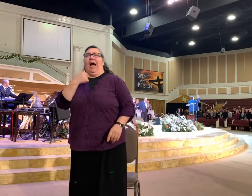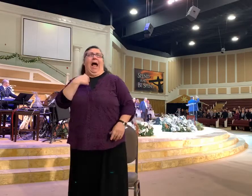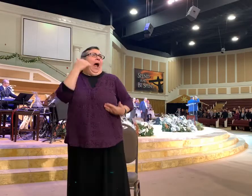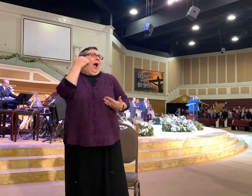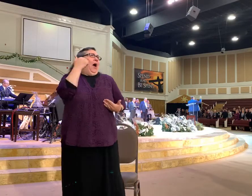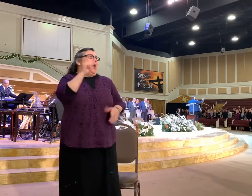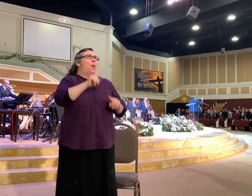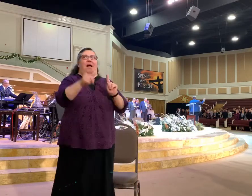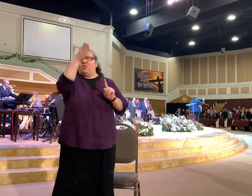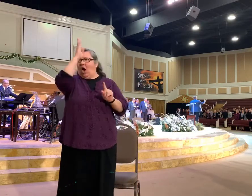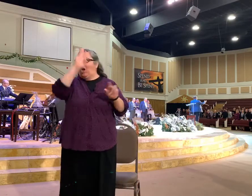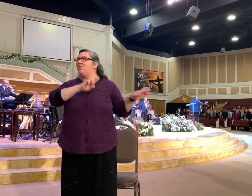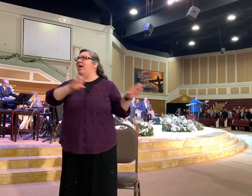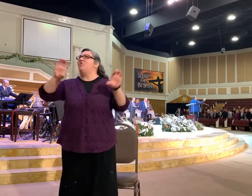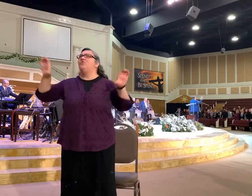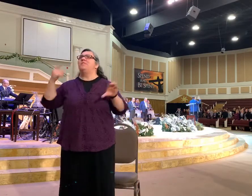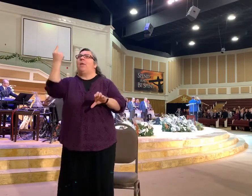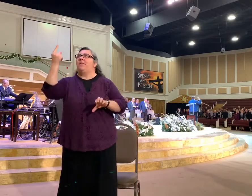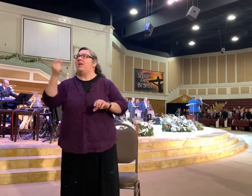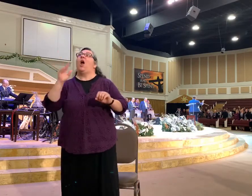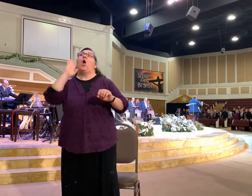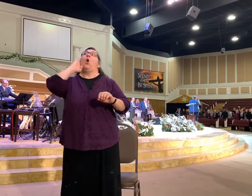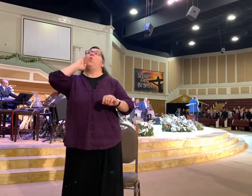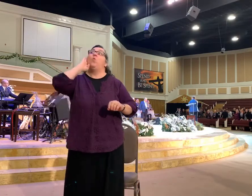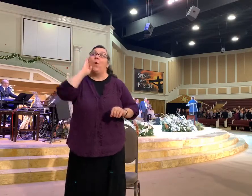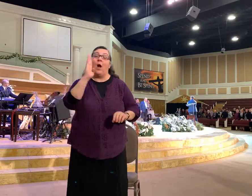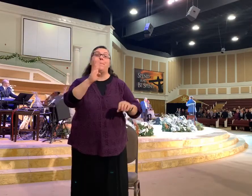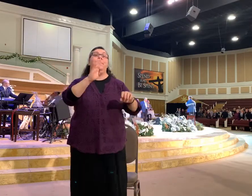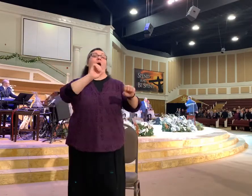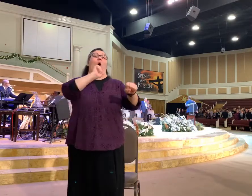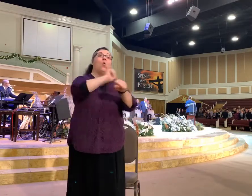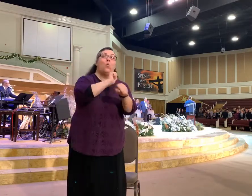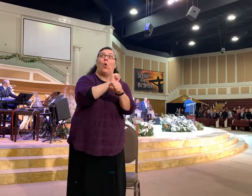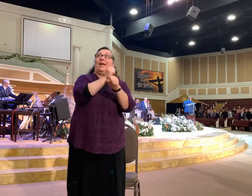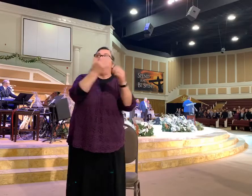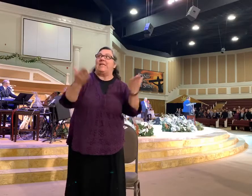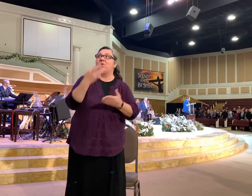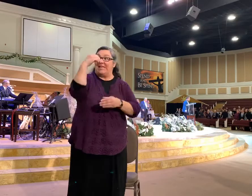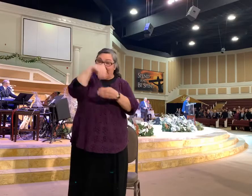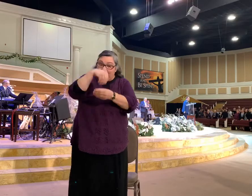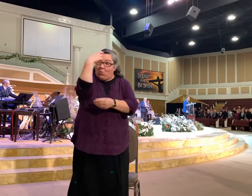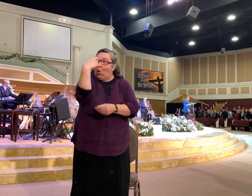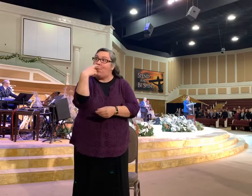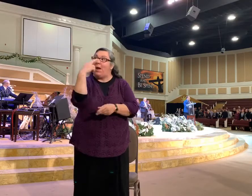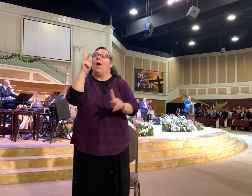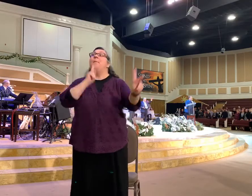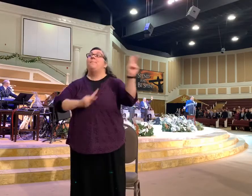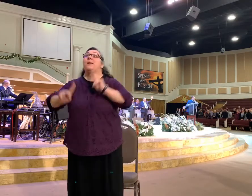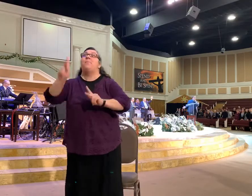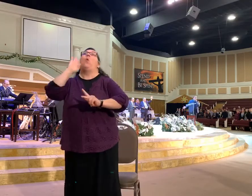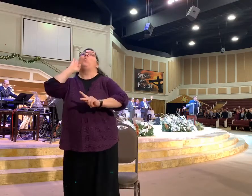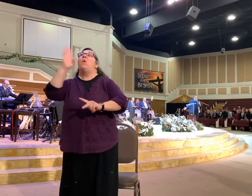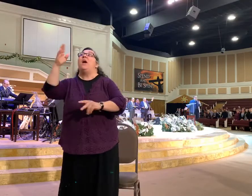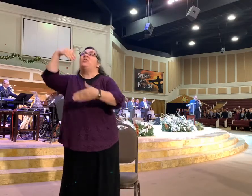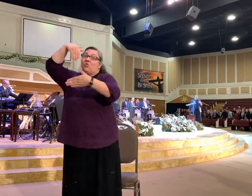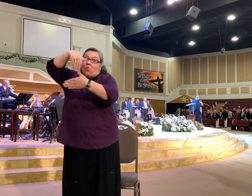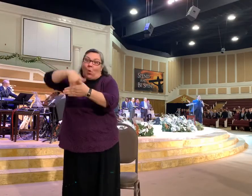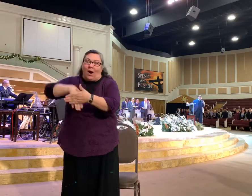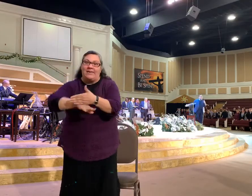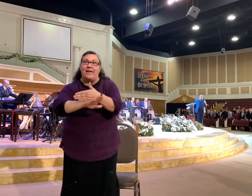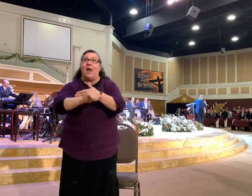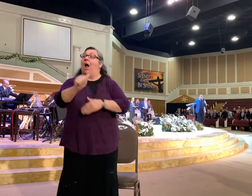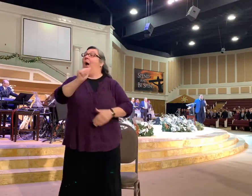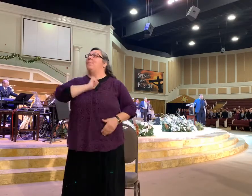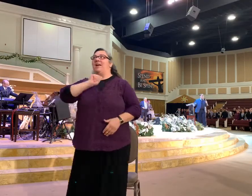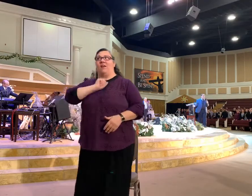I said, there's going to be a work in Rome, and there's going to be people that just walk in. And I didn't know it. I didn't